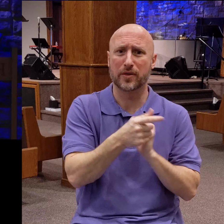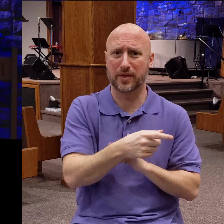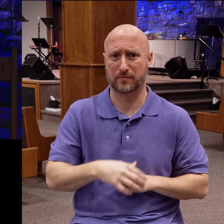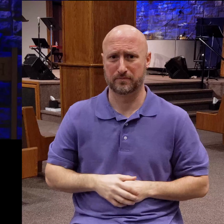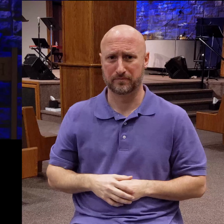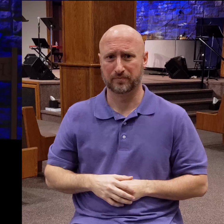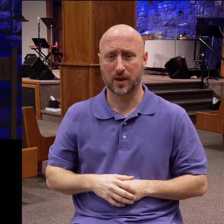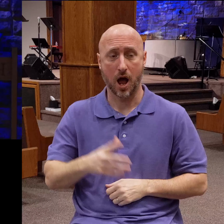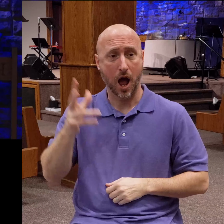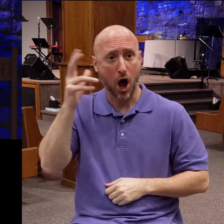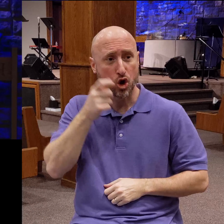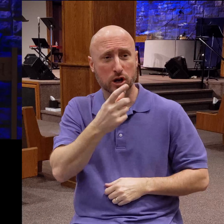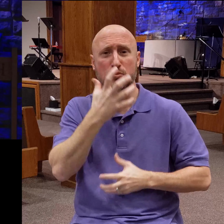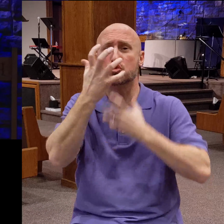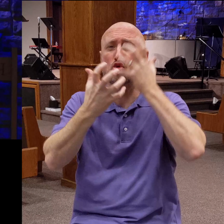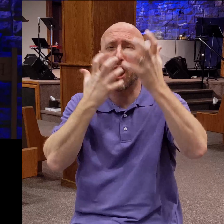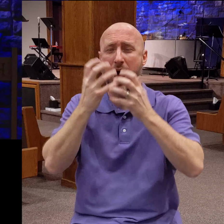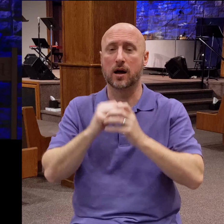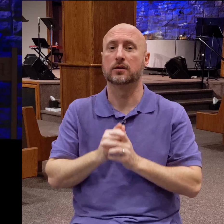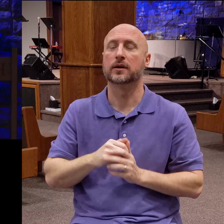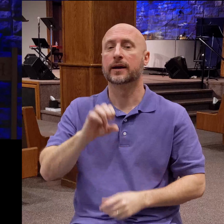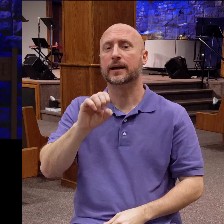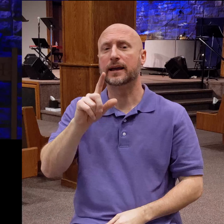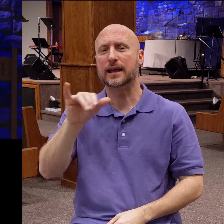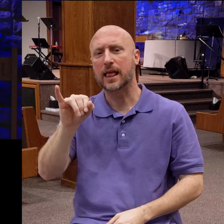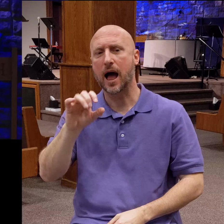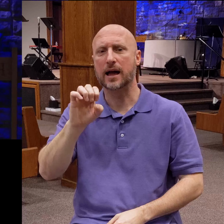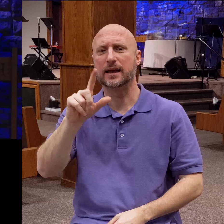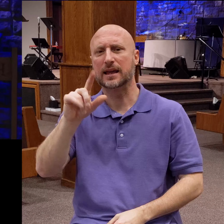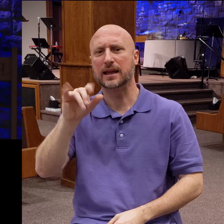I heard him cry, Eli, Eli, lama sabachthani.